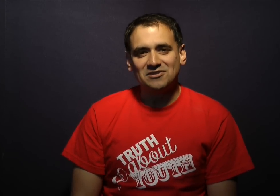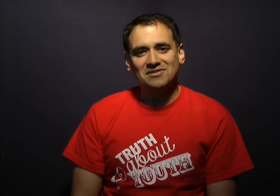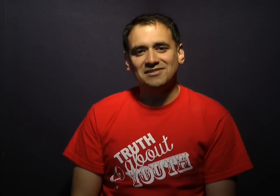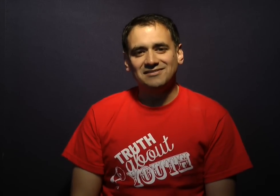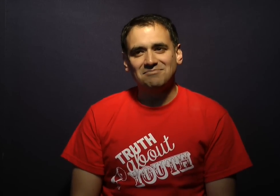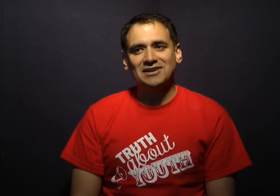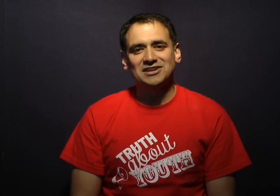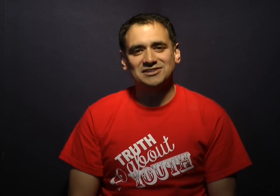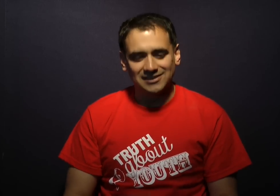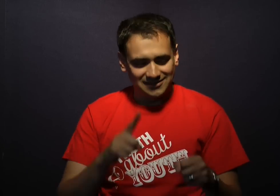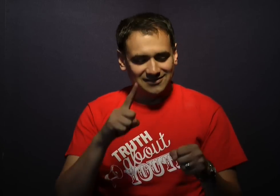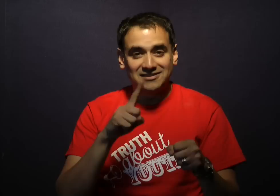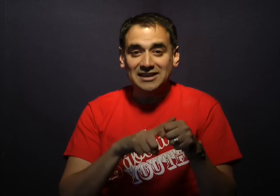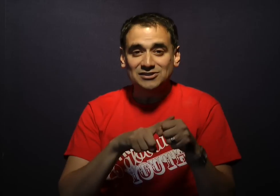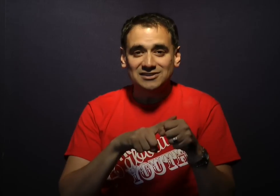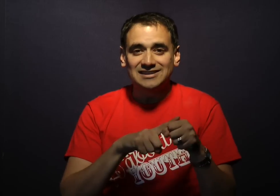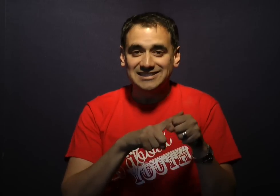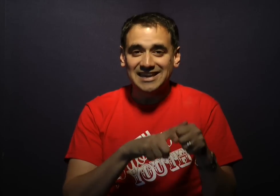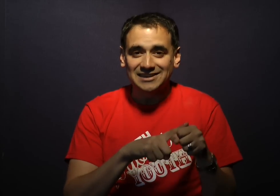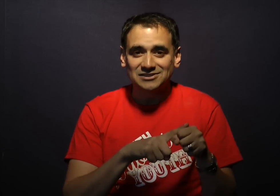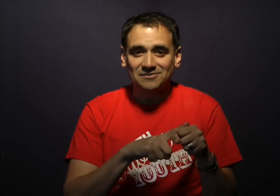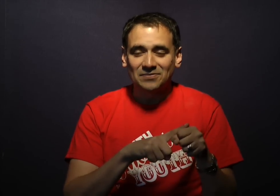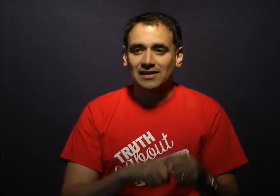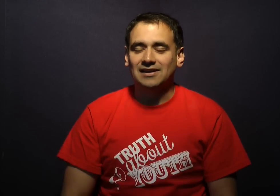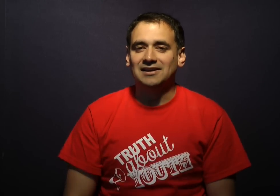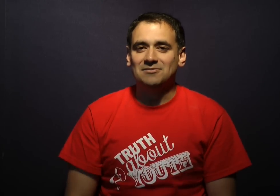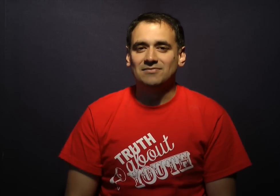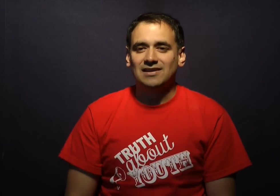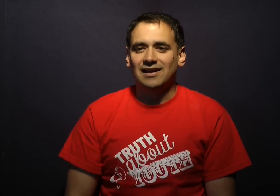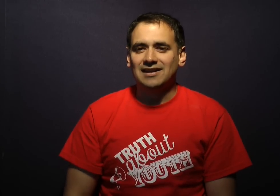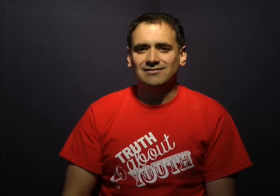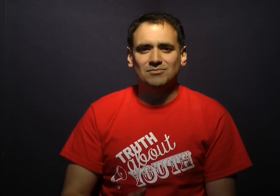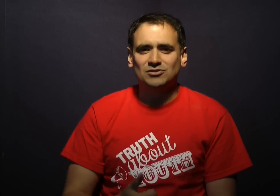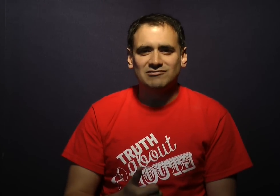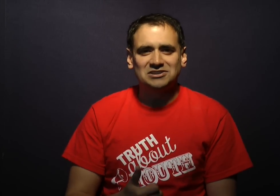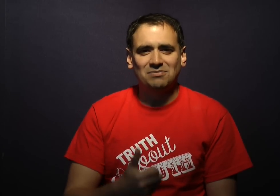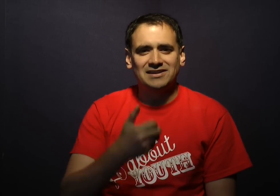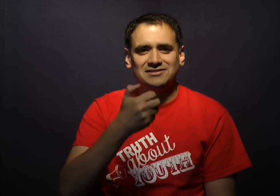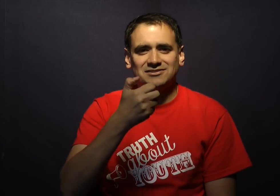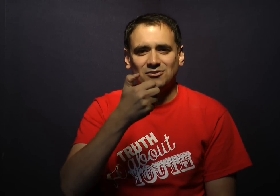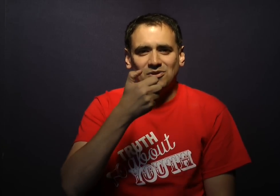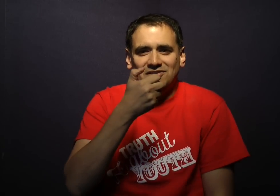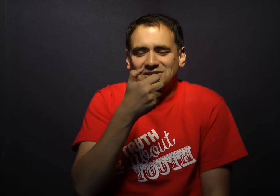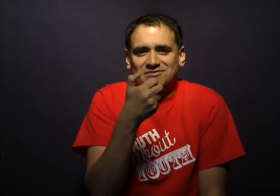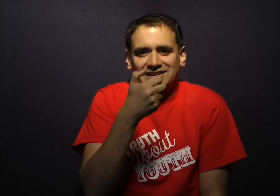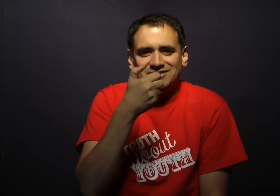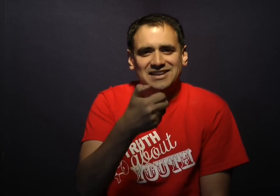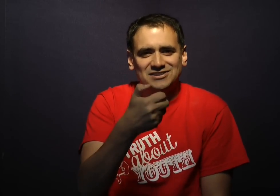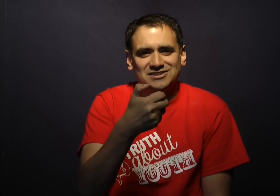you're in Manchester, this is 6. In most of the rest of the place, or the rest of England, this is